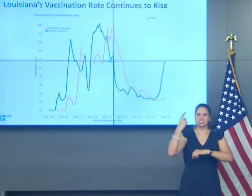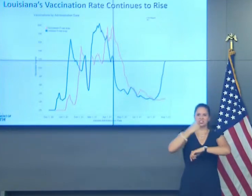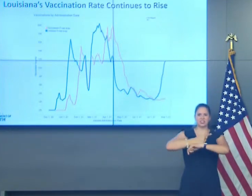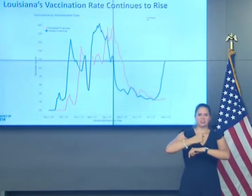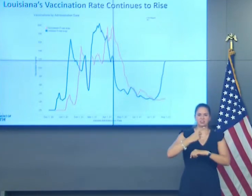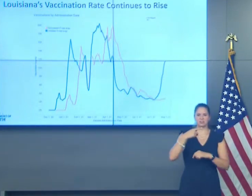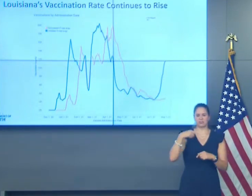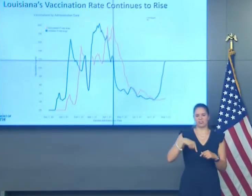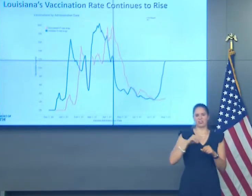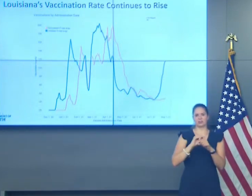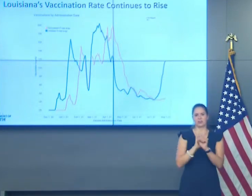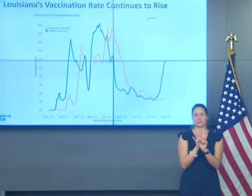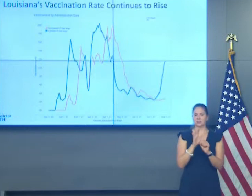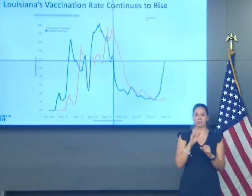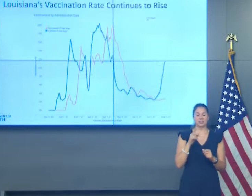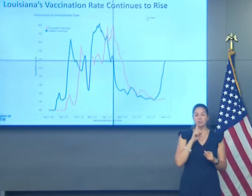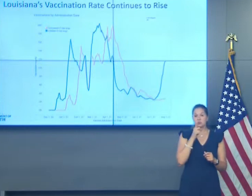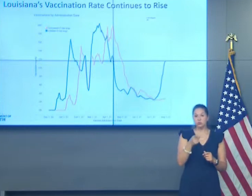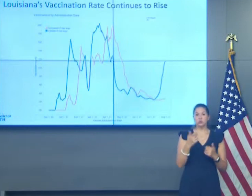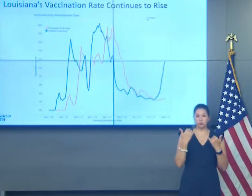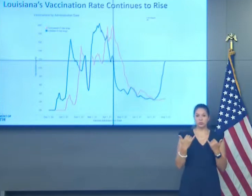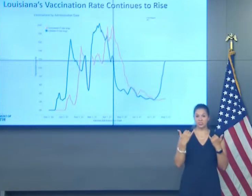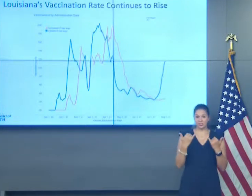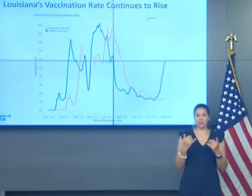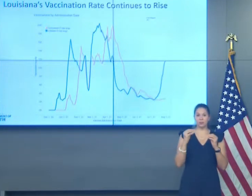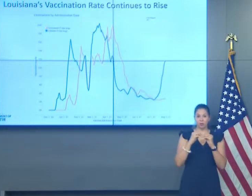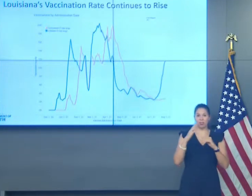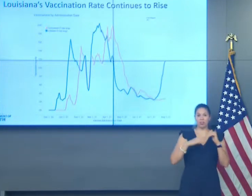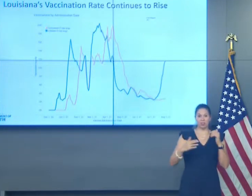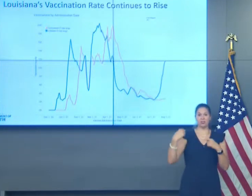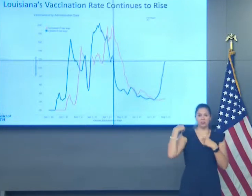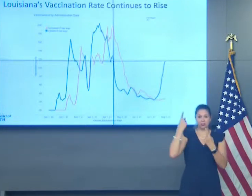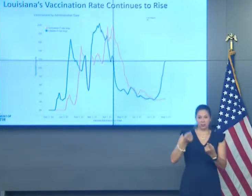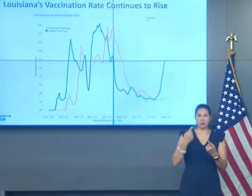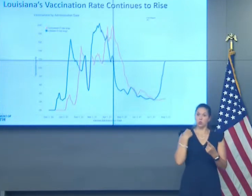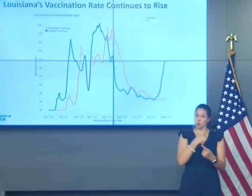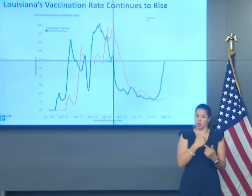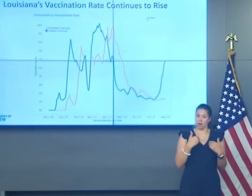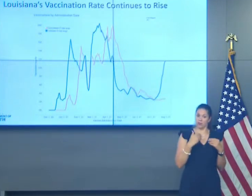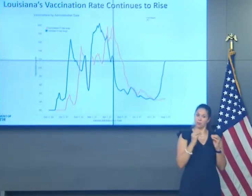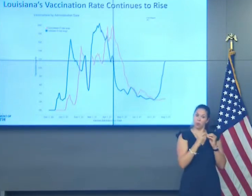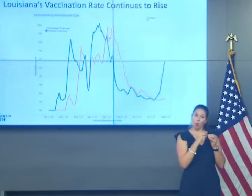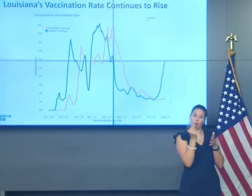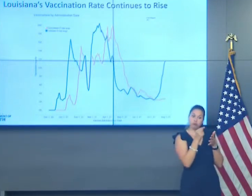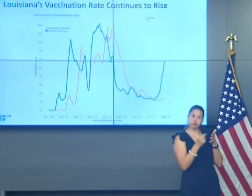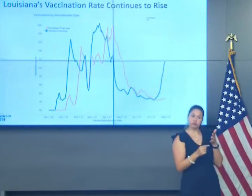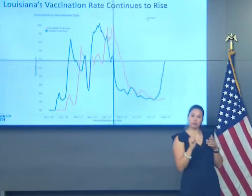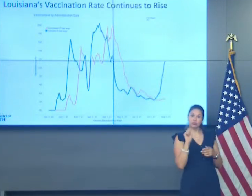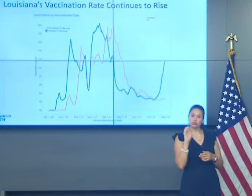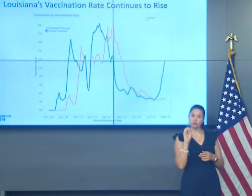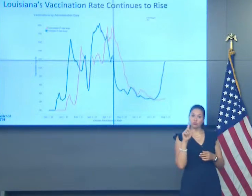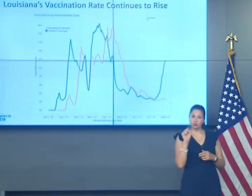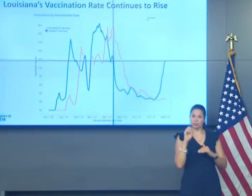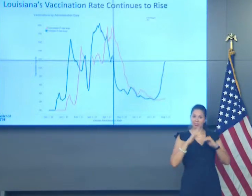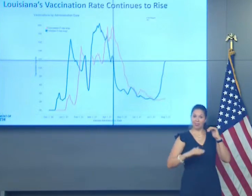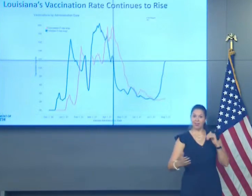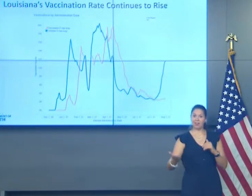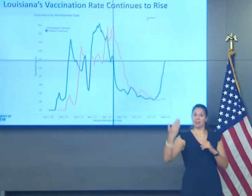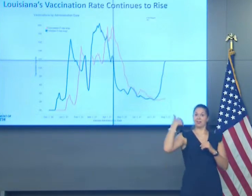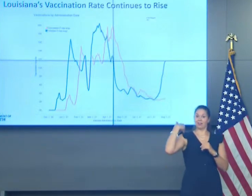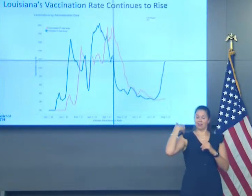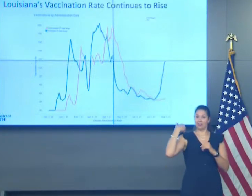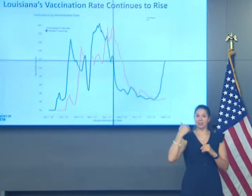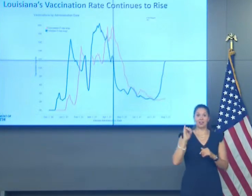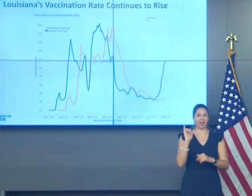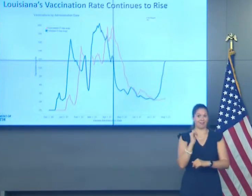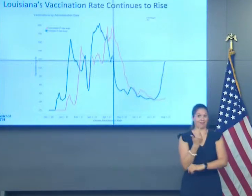true than today. We do have more tools at our disposal than we did the last couple of times around.